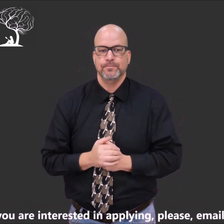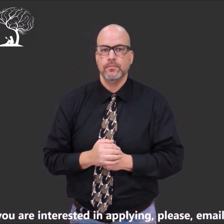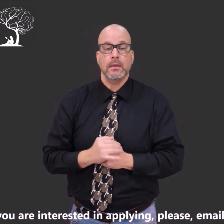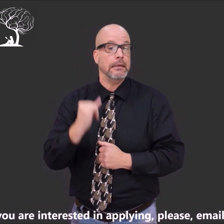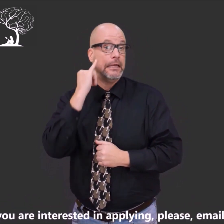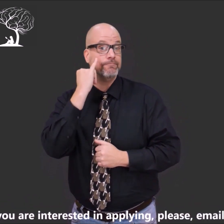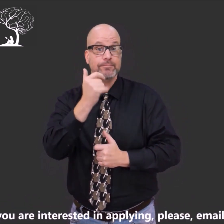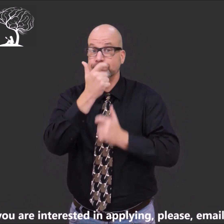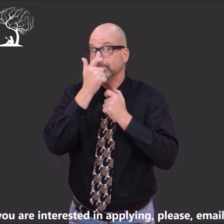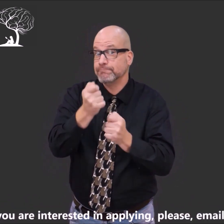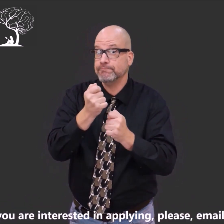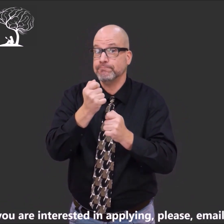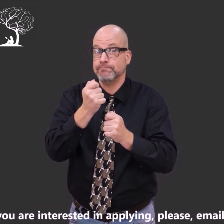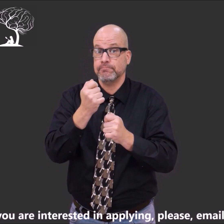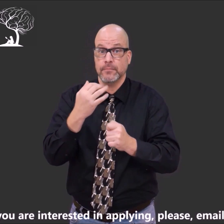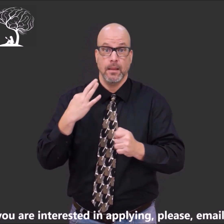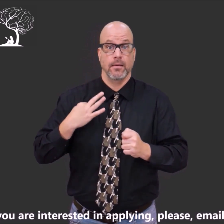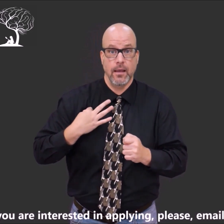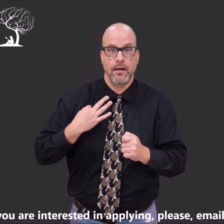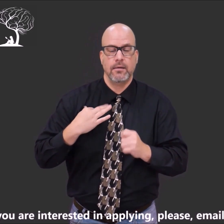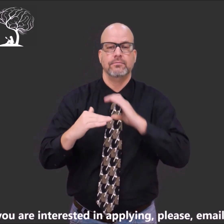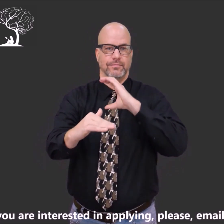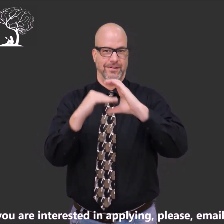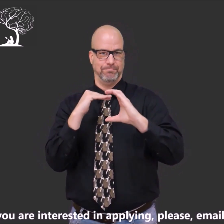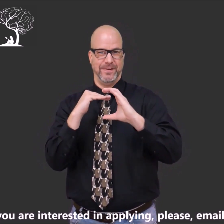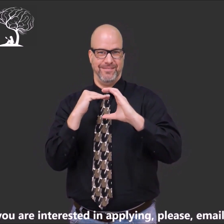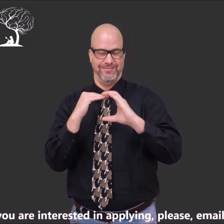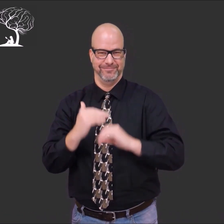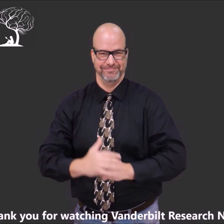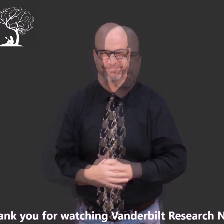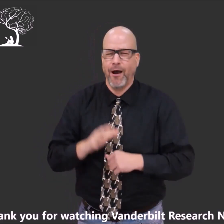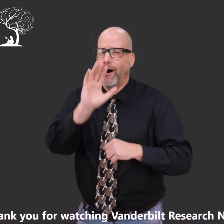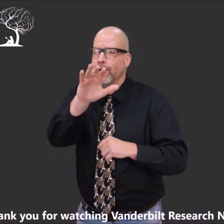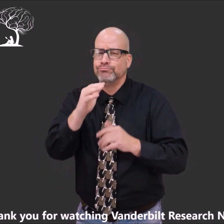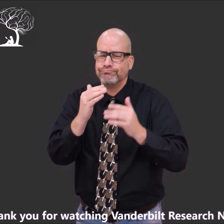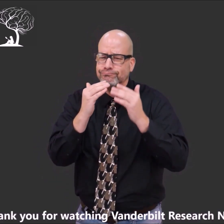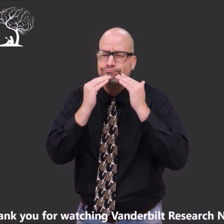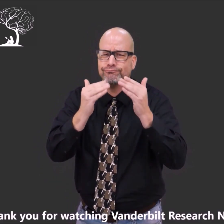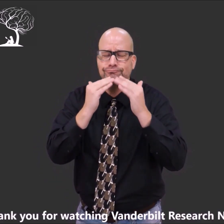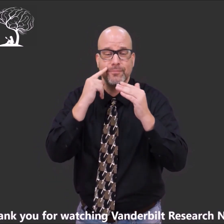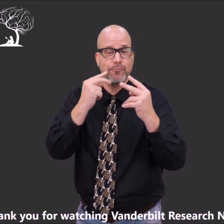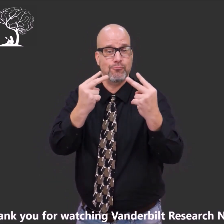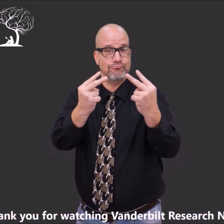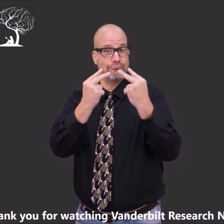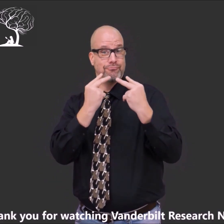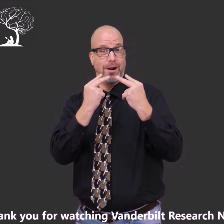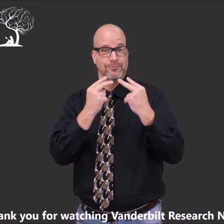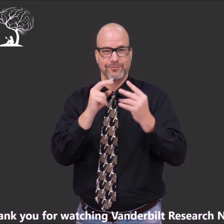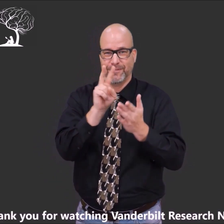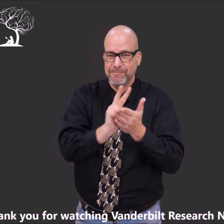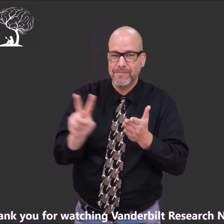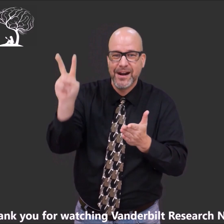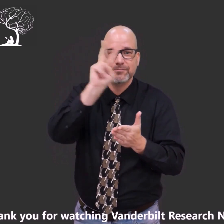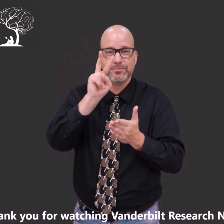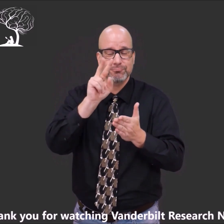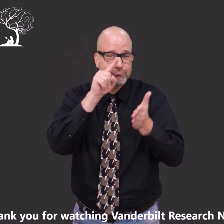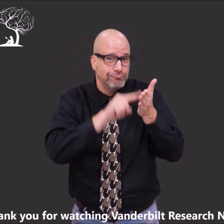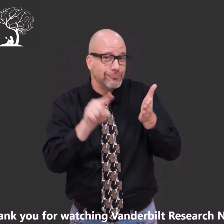If you are interested in applying, please email us. Thank you for watching Vanderbilt Research News.